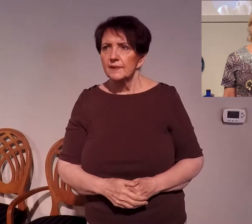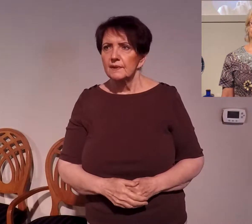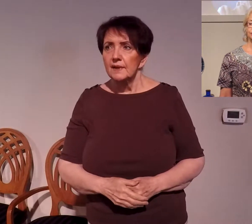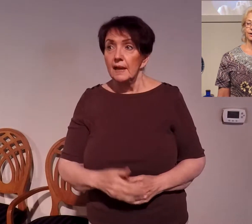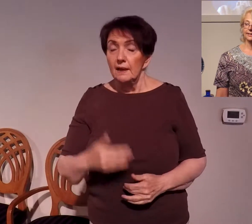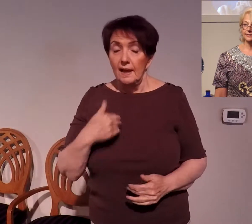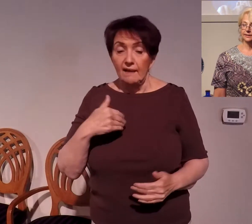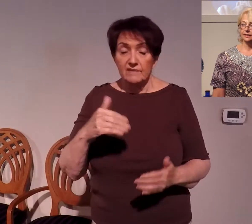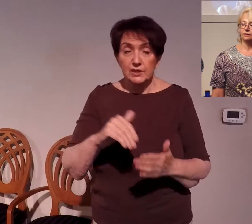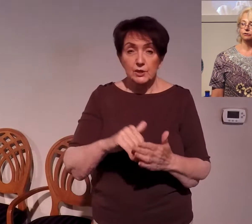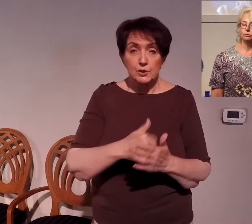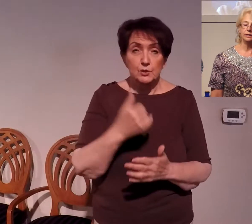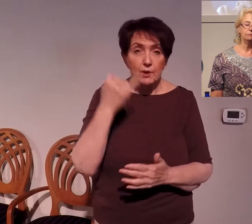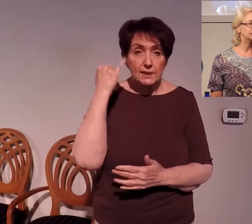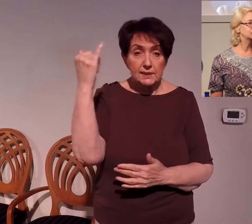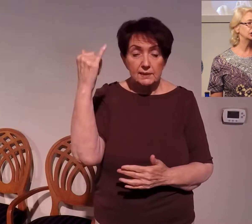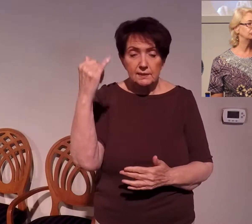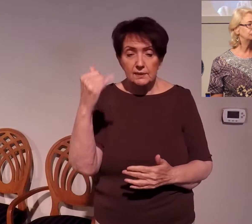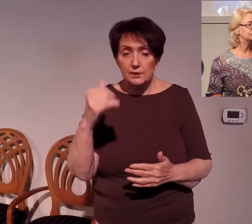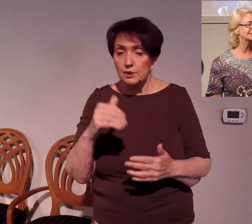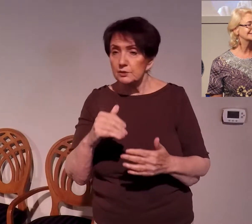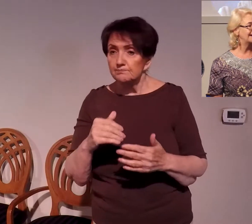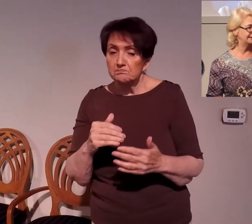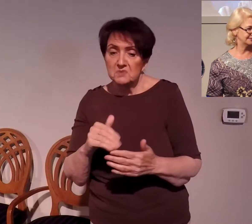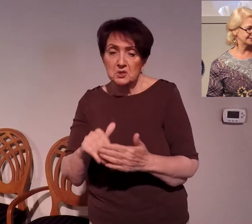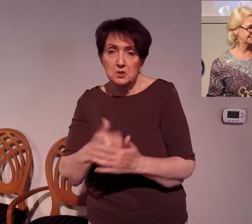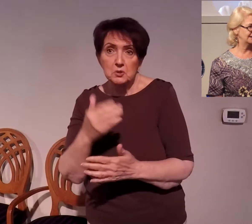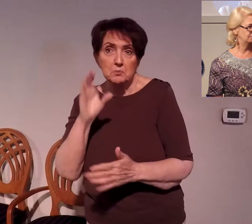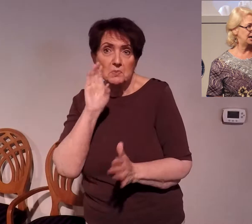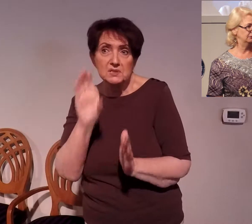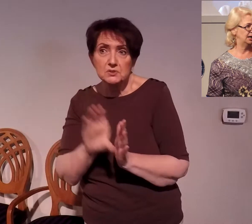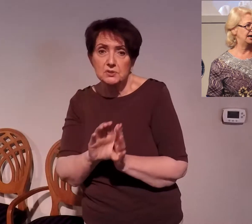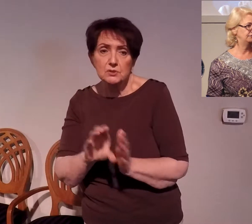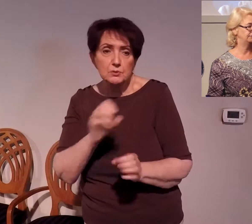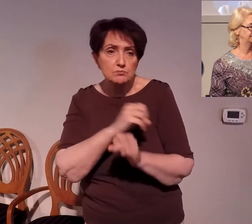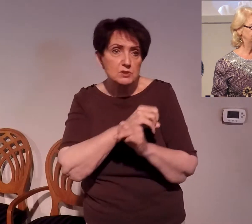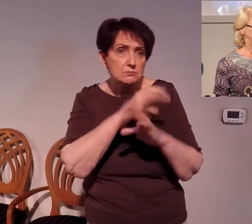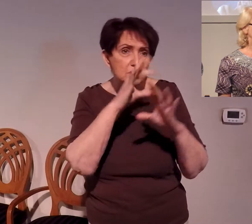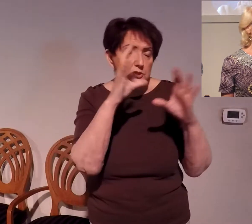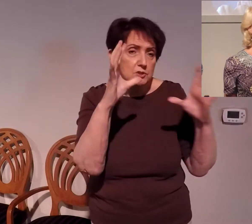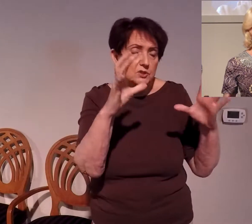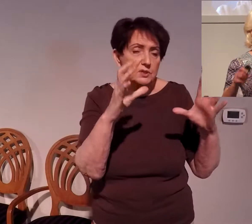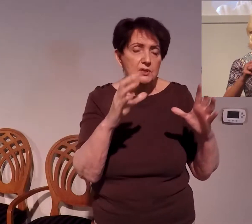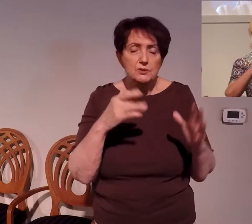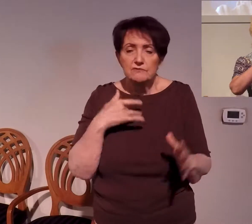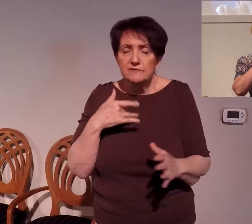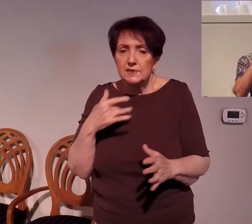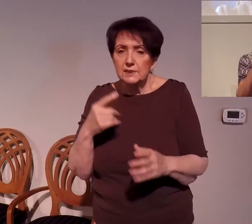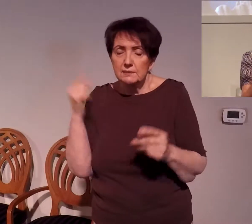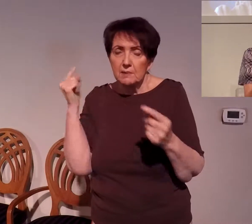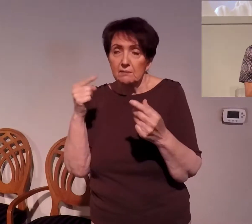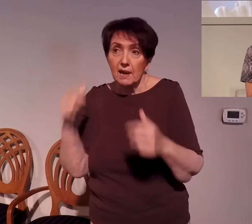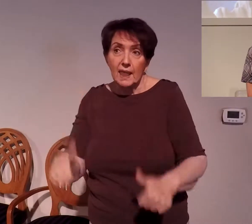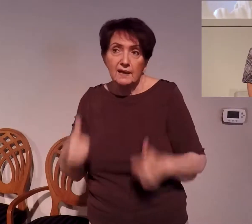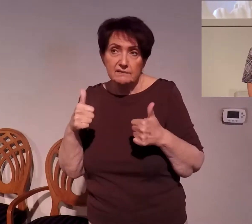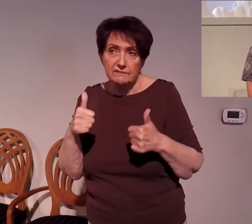thought, we have a new idea, a new image, a new sense about life. And that we use our